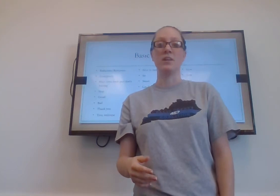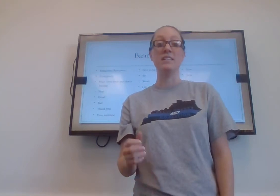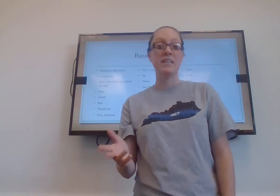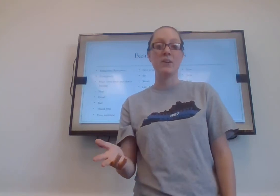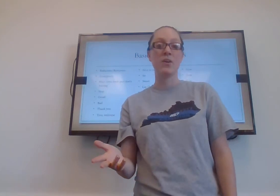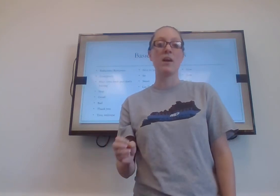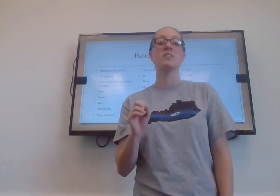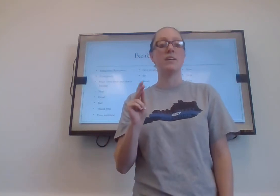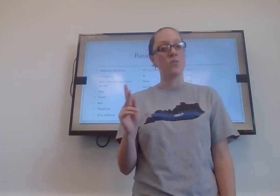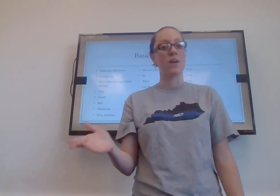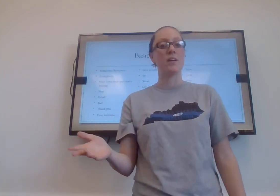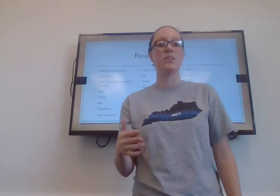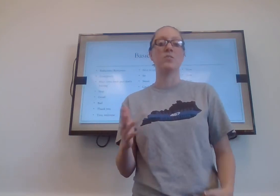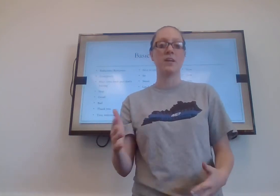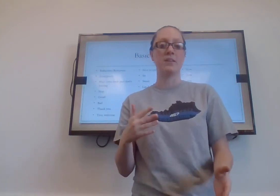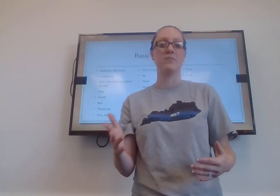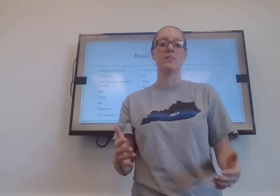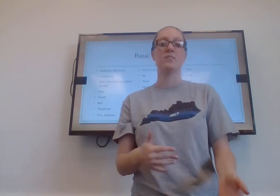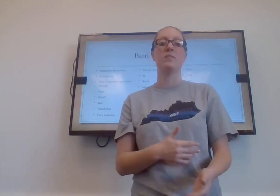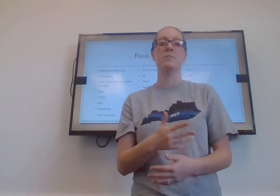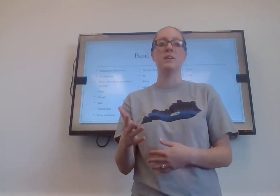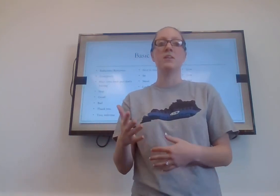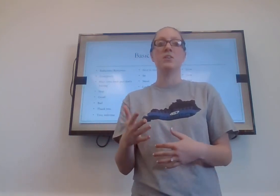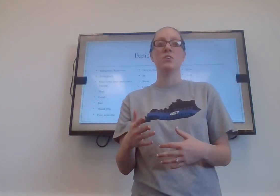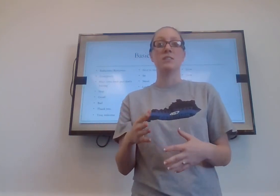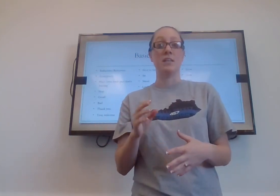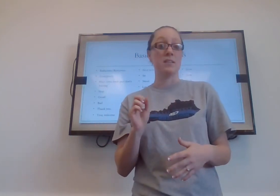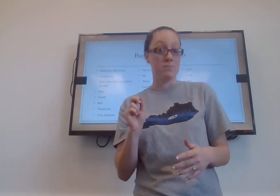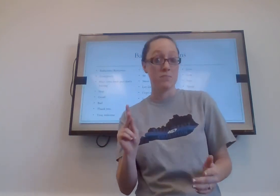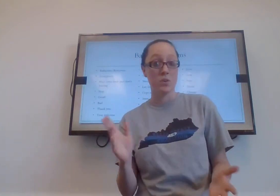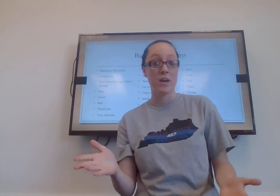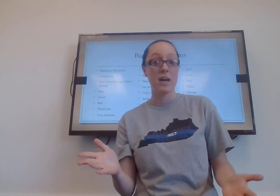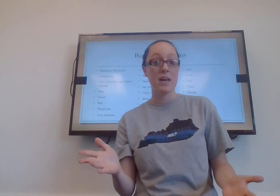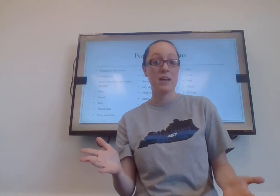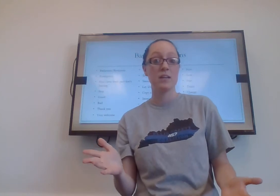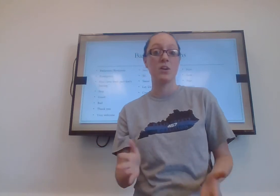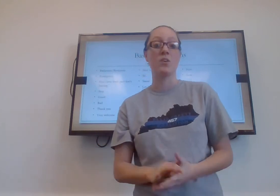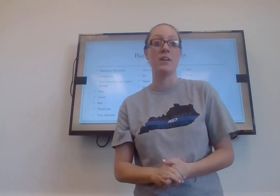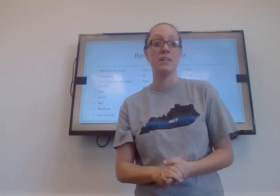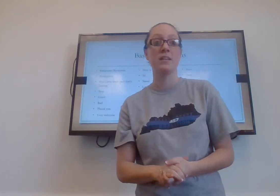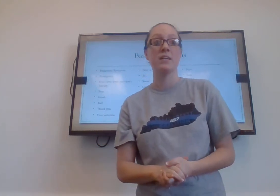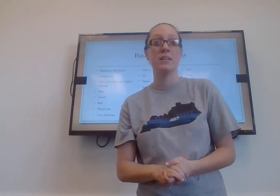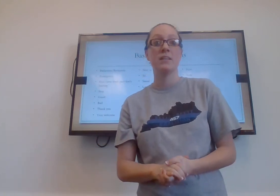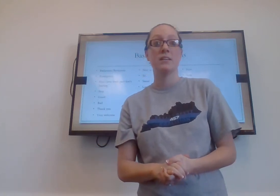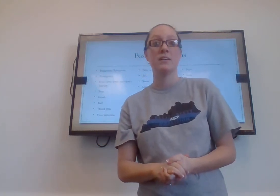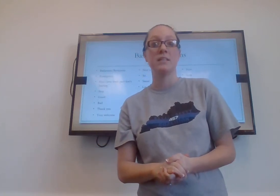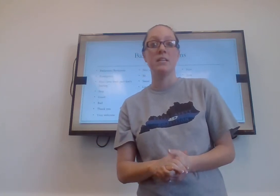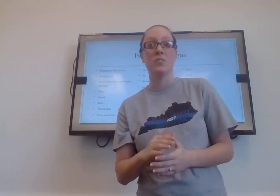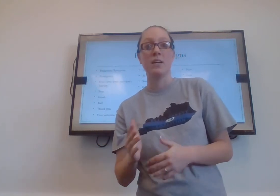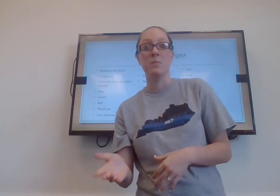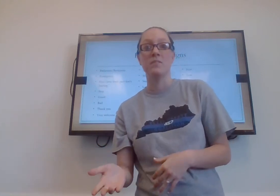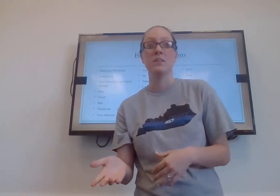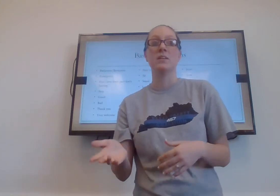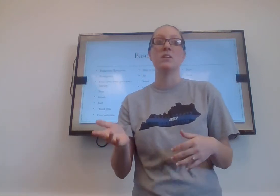Is that okay? Say okay, kind of deal. Say okay, and either that can be a feeling